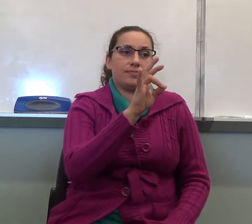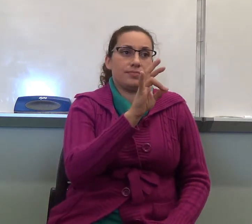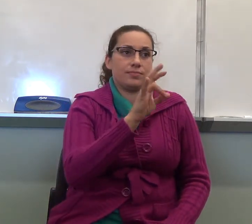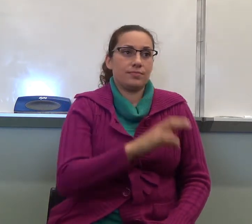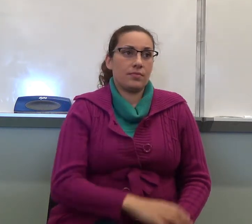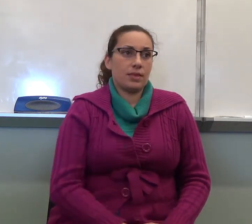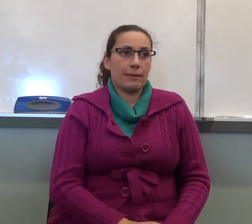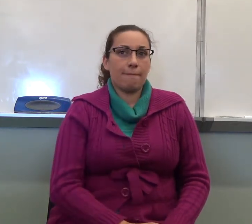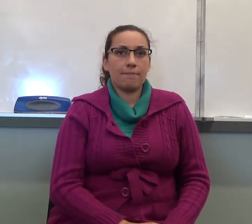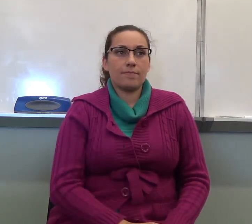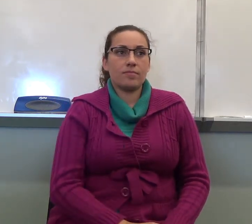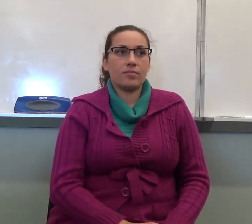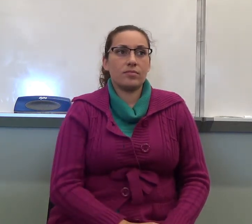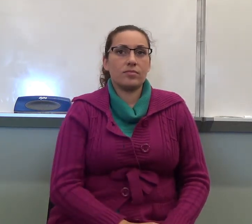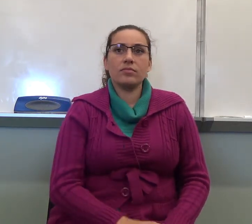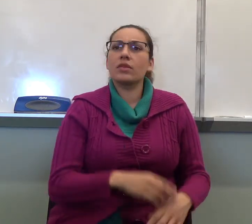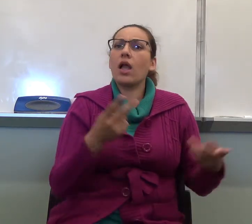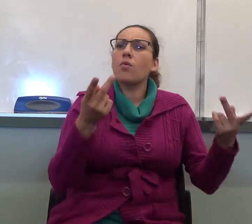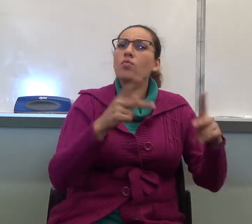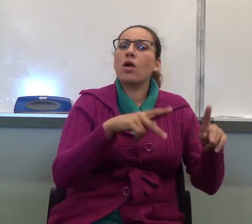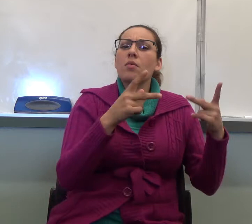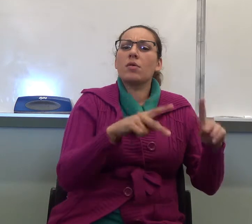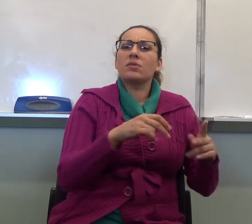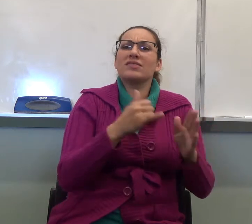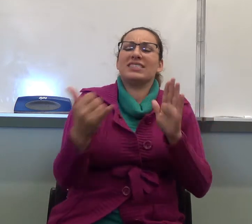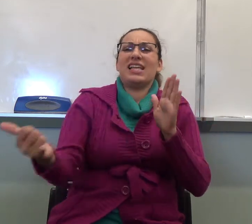What is the probability of an impossible event?